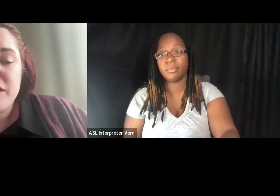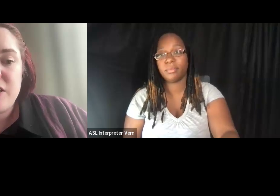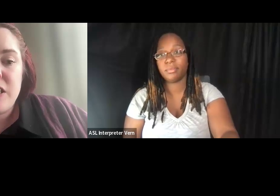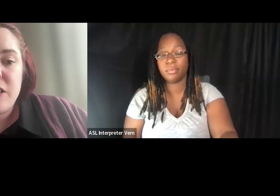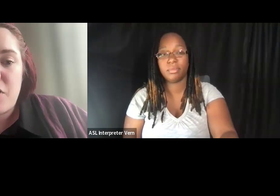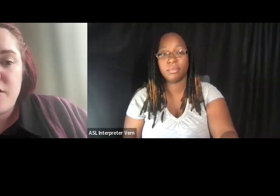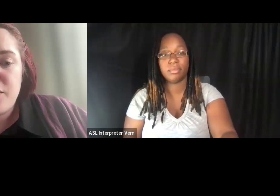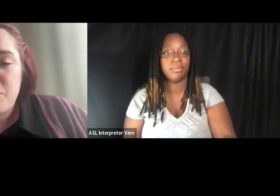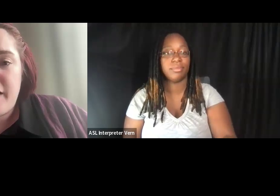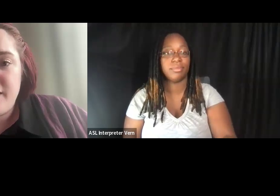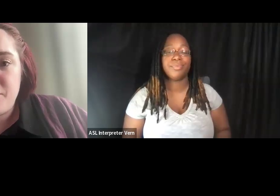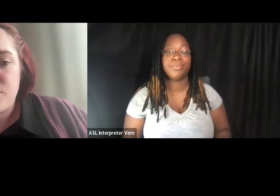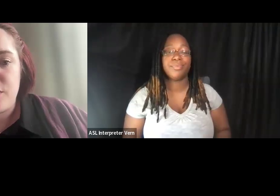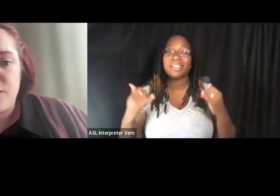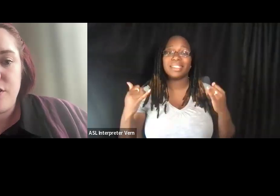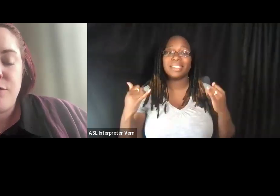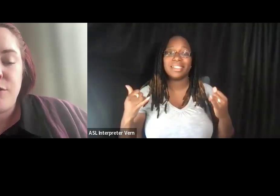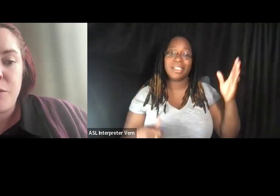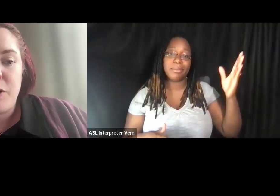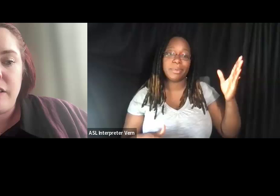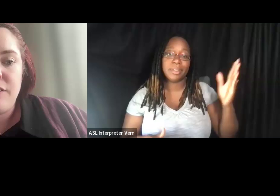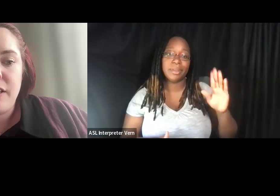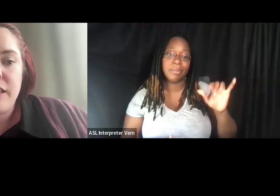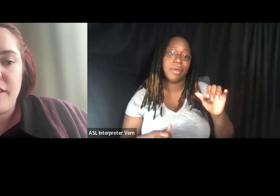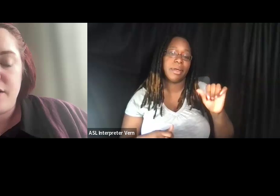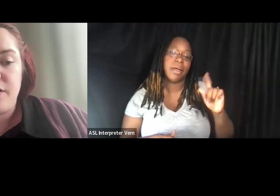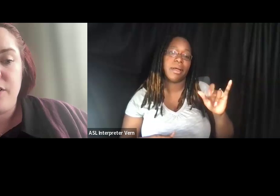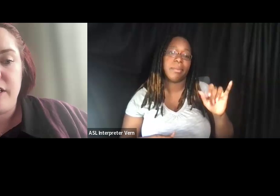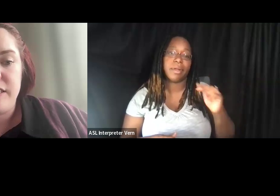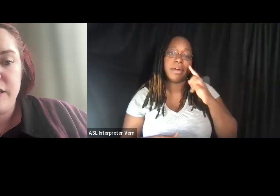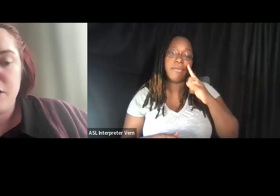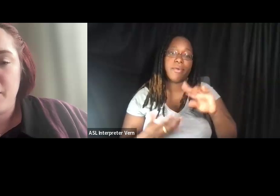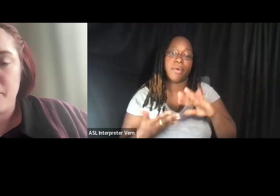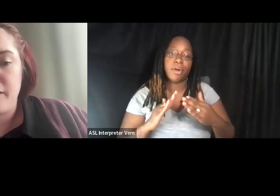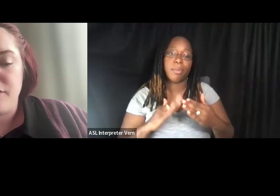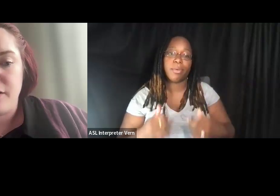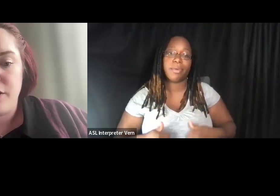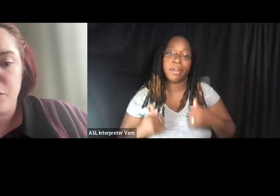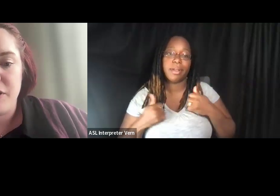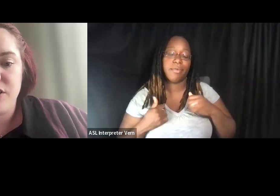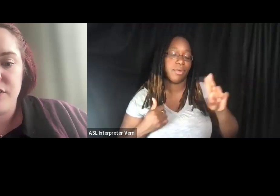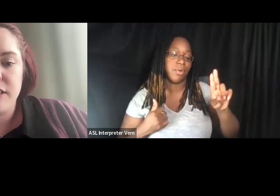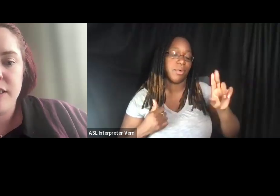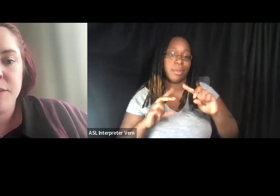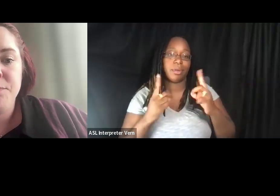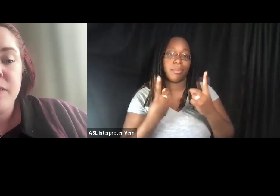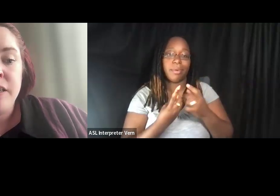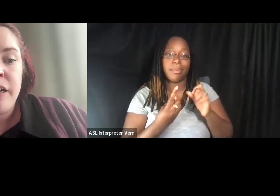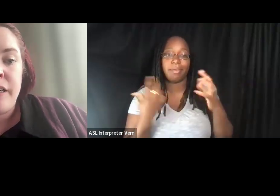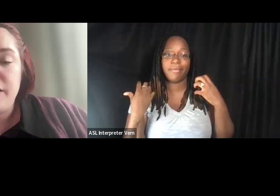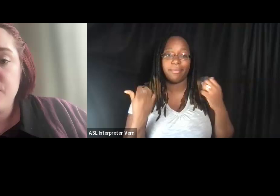Today's presentation is brought to you by the Administration for Community Living at the United States Department of Health and Human